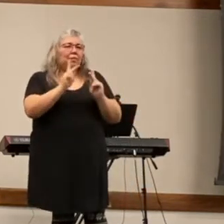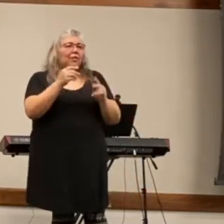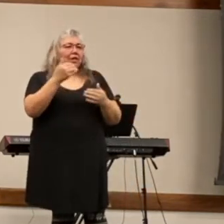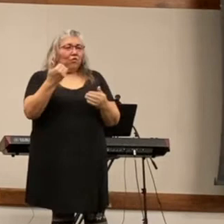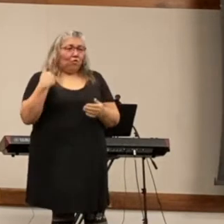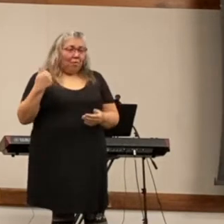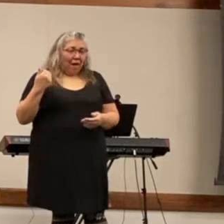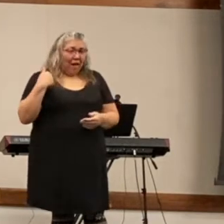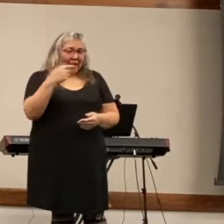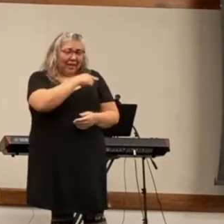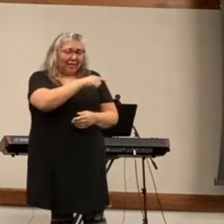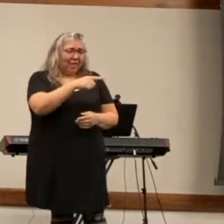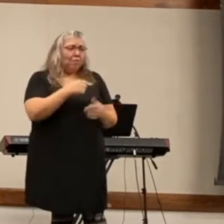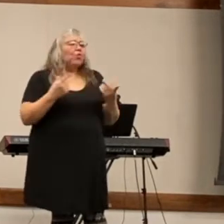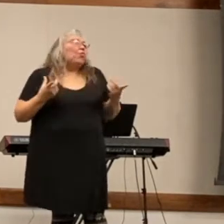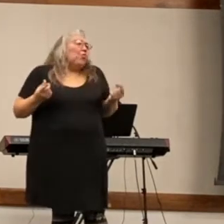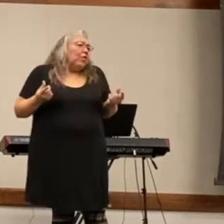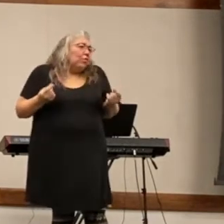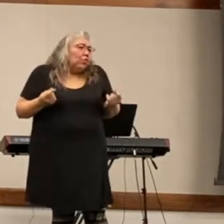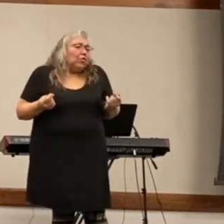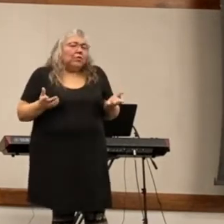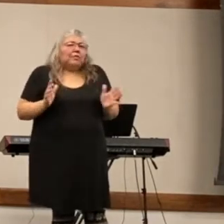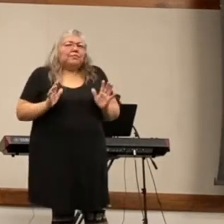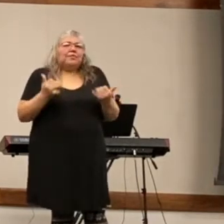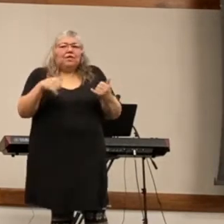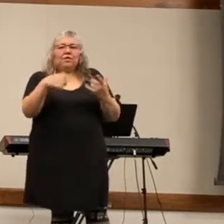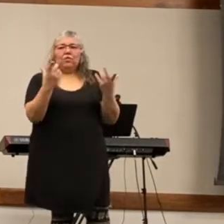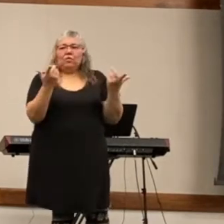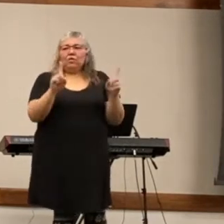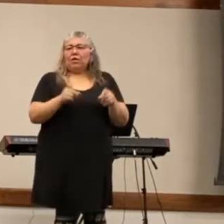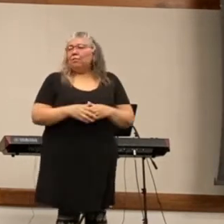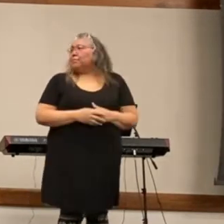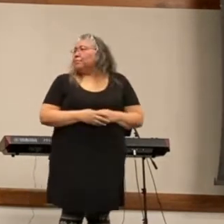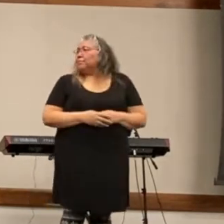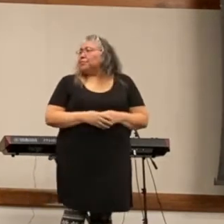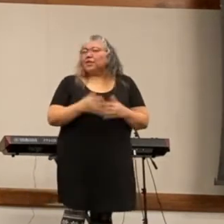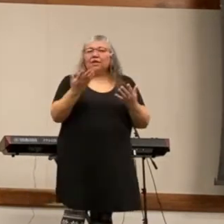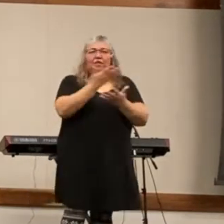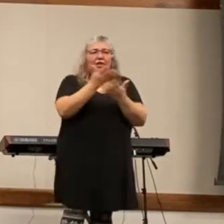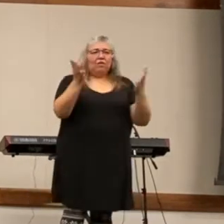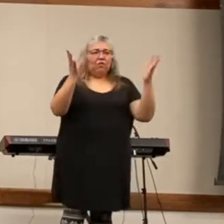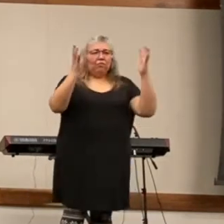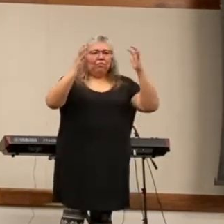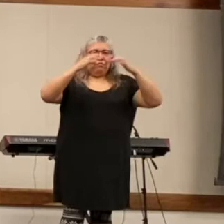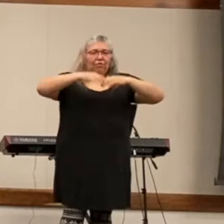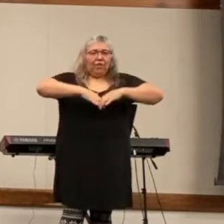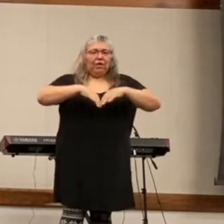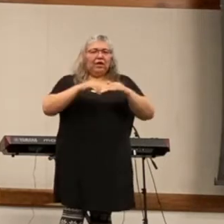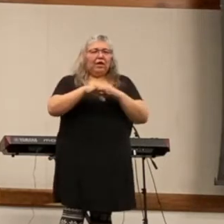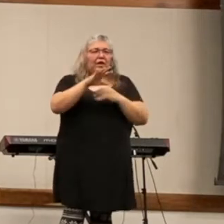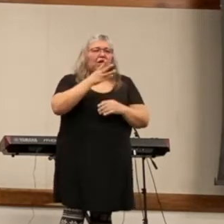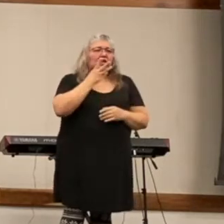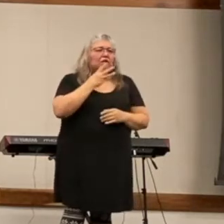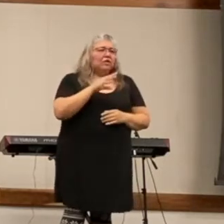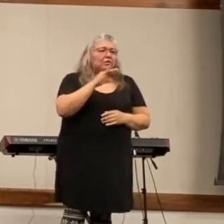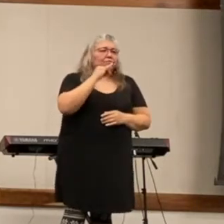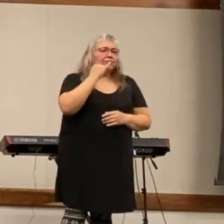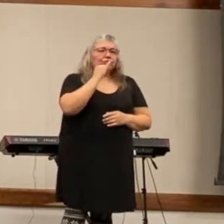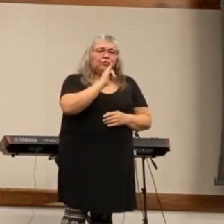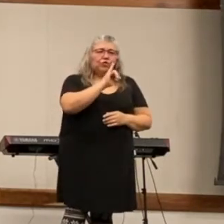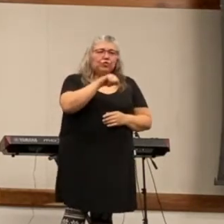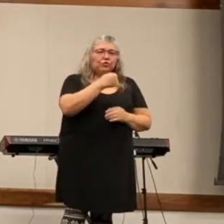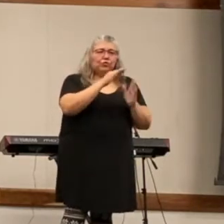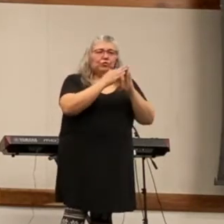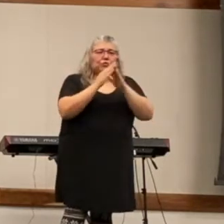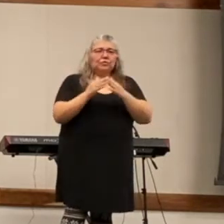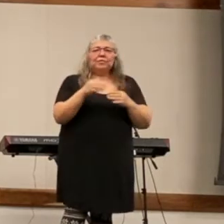them of what they're doing. Here's what's going on. Things are falling apart in Jerusalem. God's chosen people are